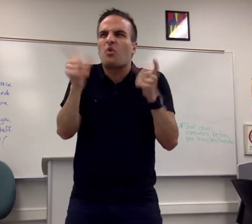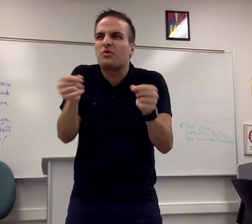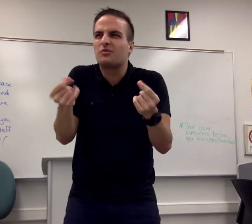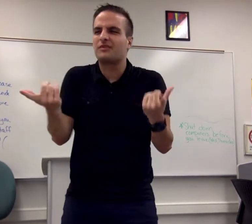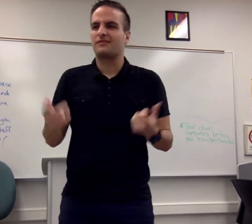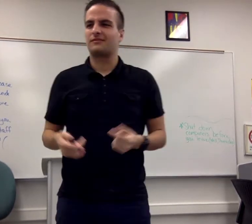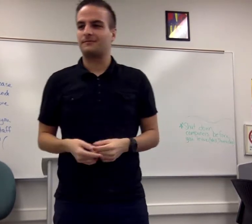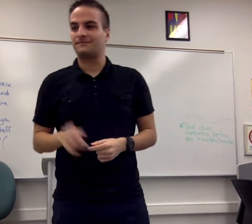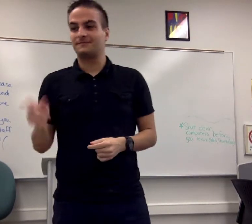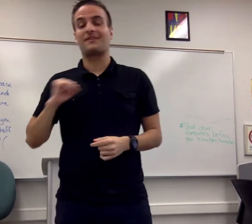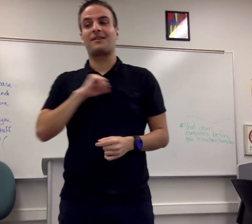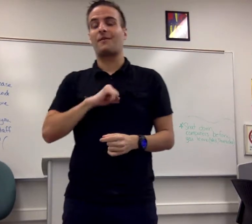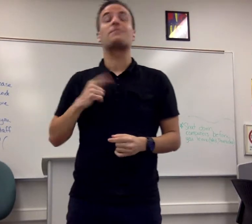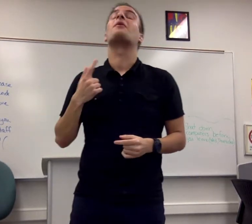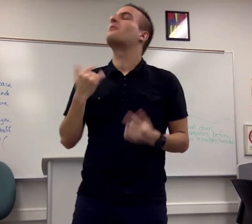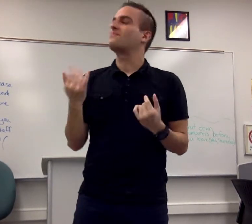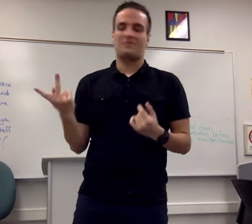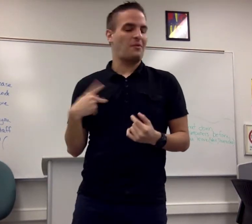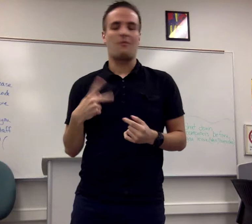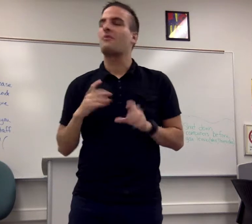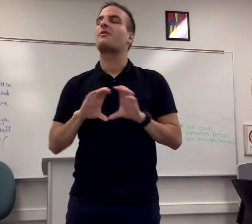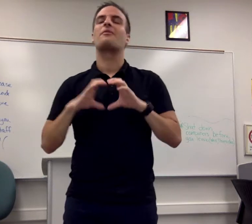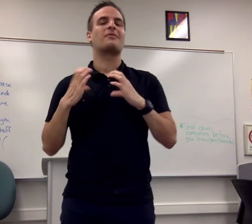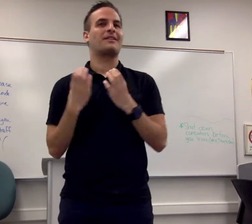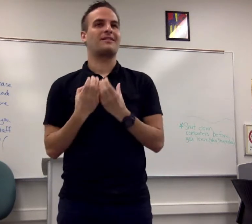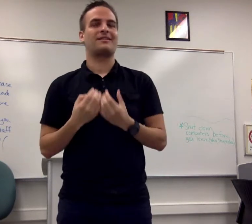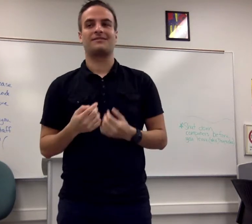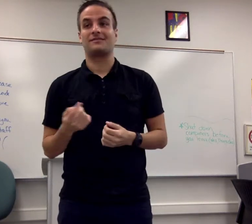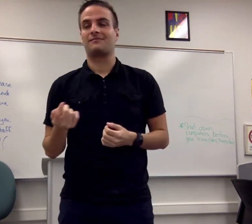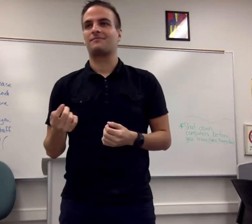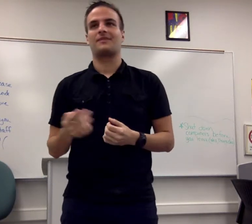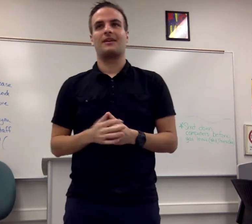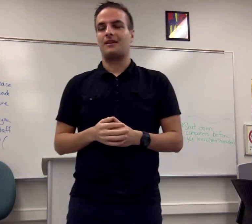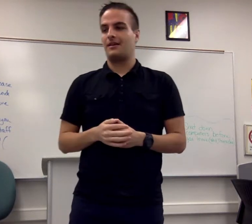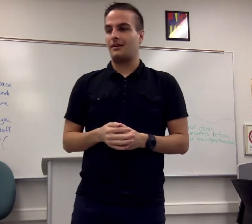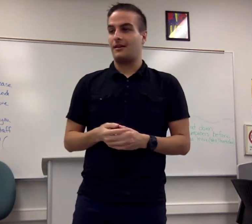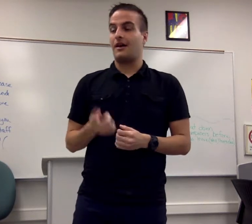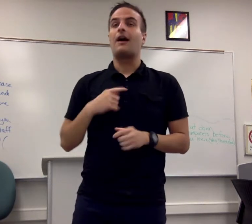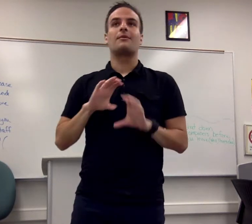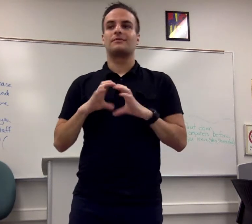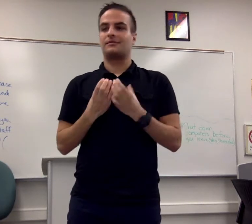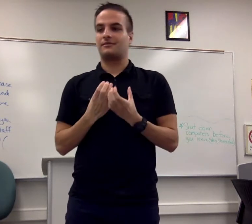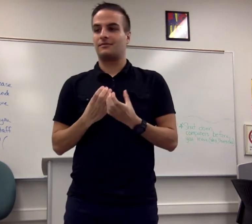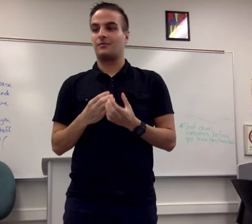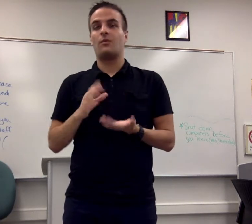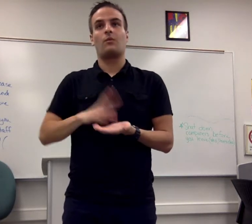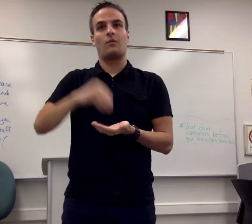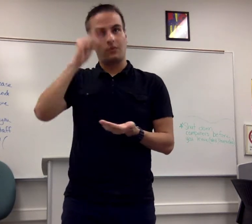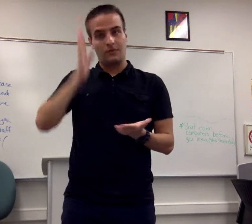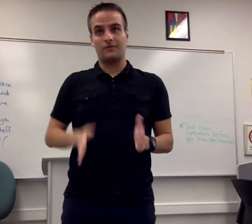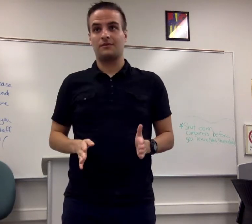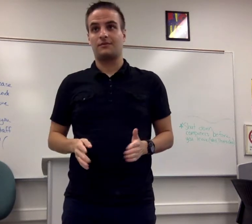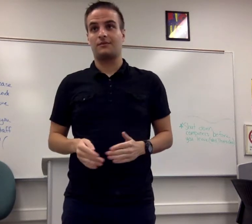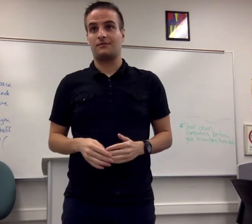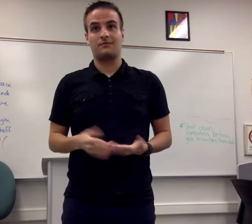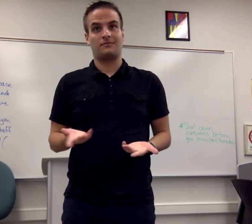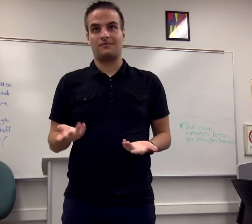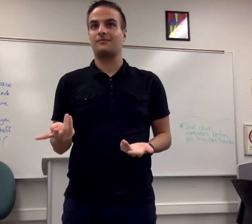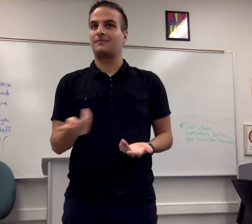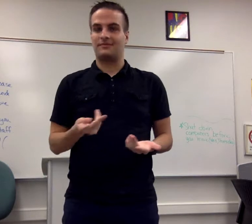We are in a classroom. I mean, for me, I was in a classroom with students like, you know, it's huge. I don't know how you